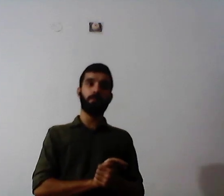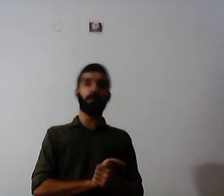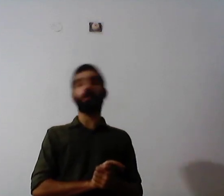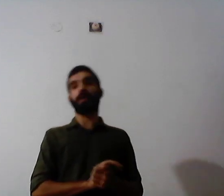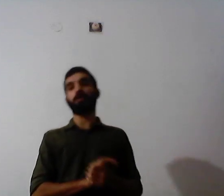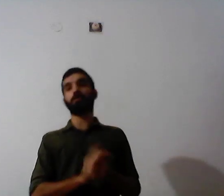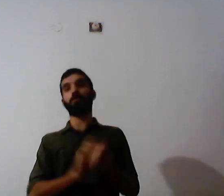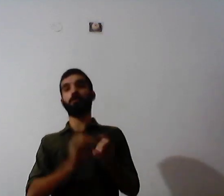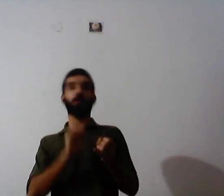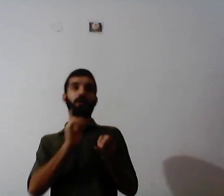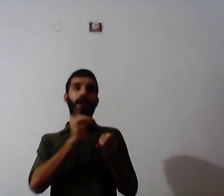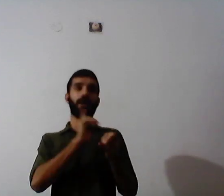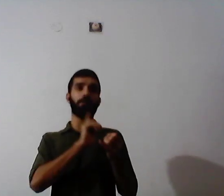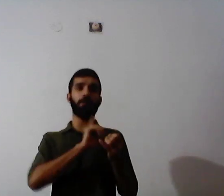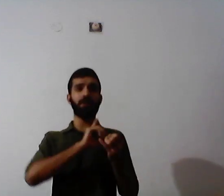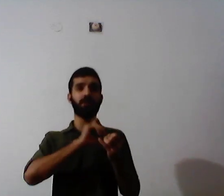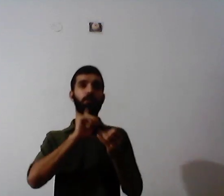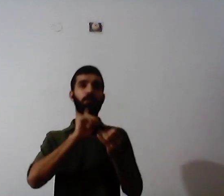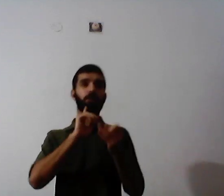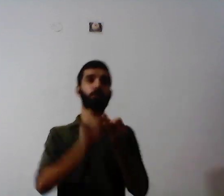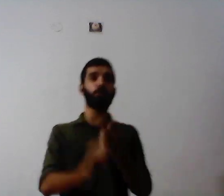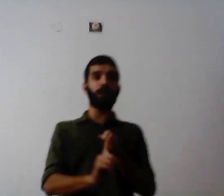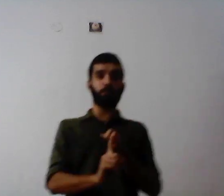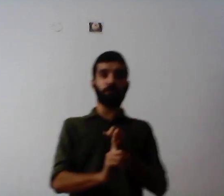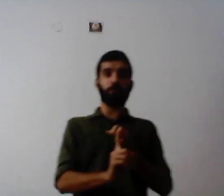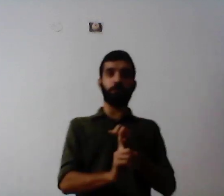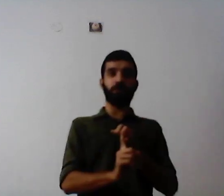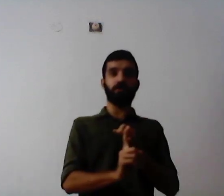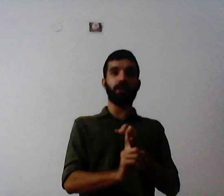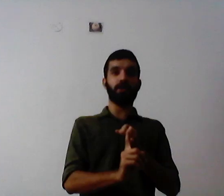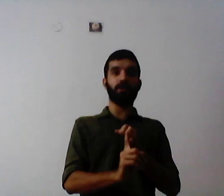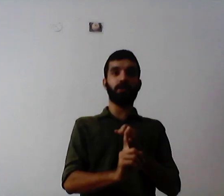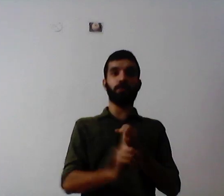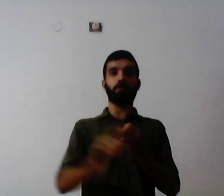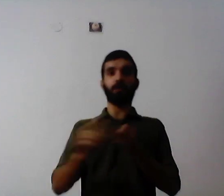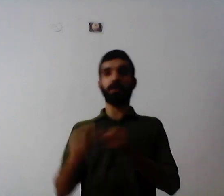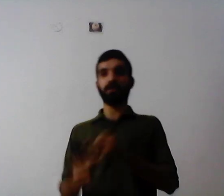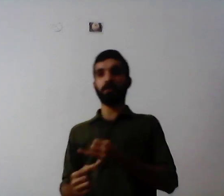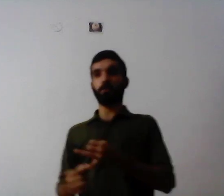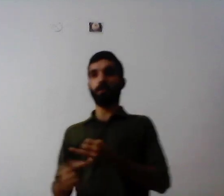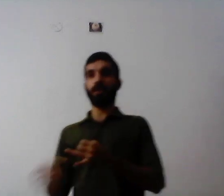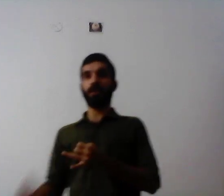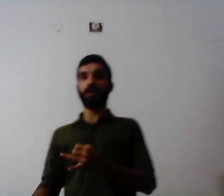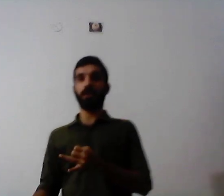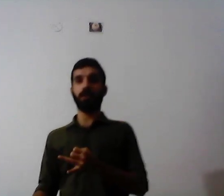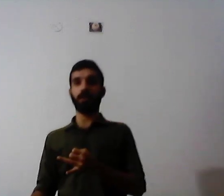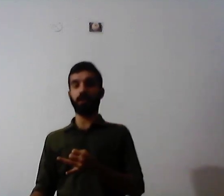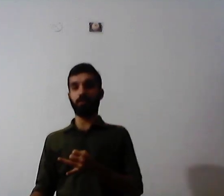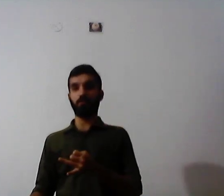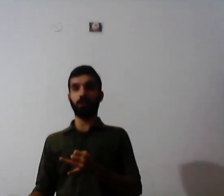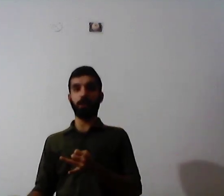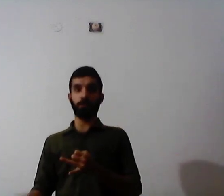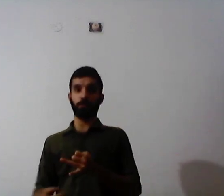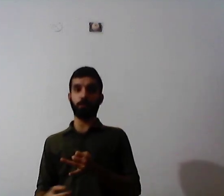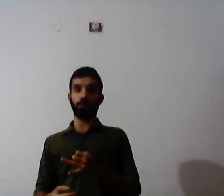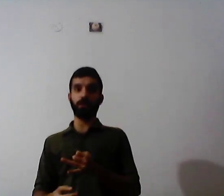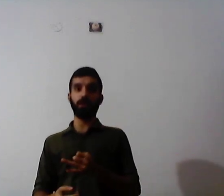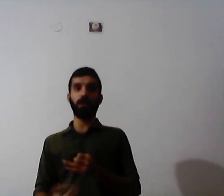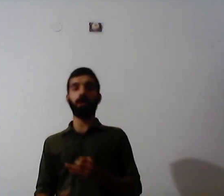Okay, so I mentioned there was two type of solutions, right? One is the solid in liquid solution. Now what